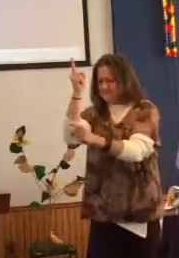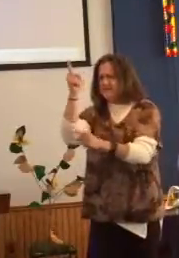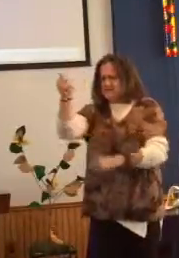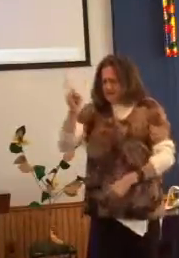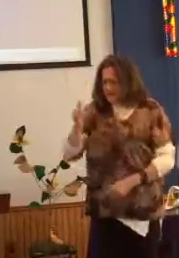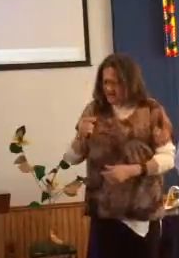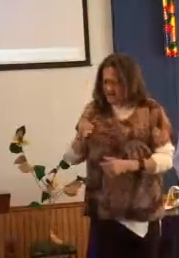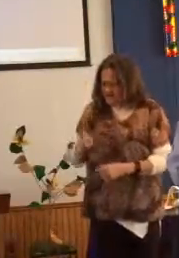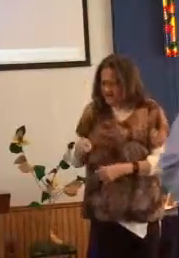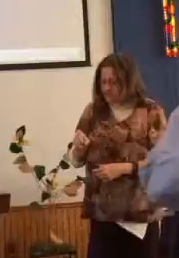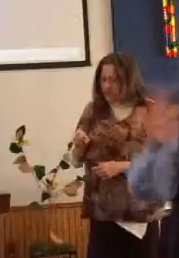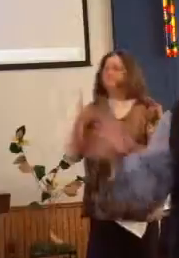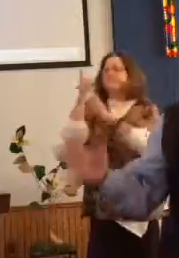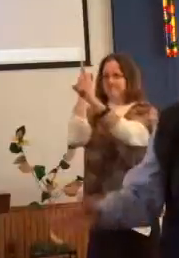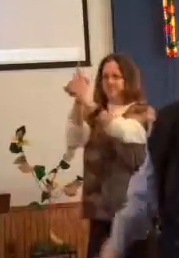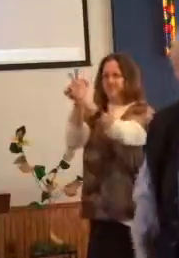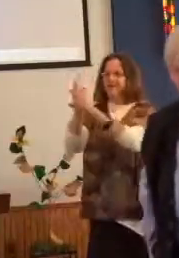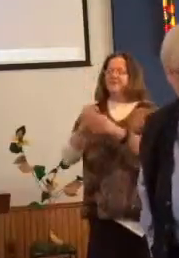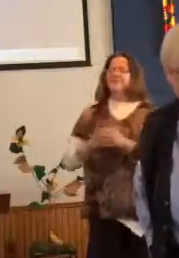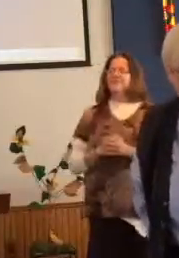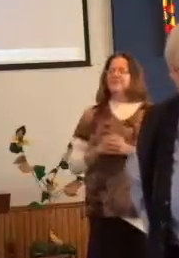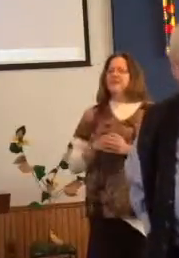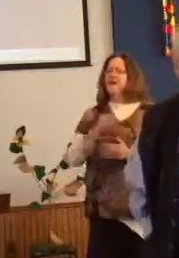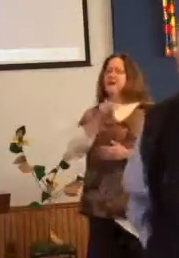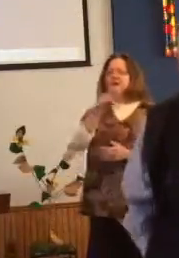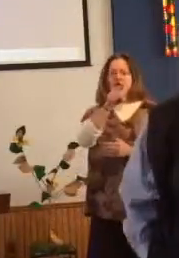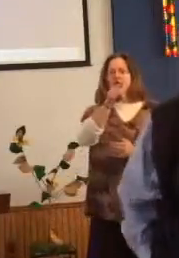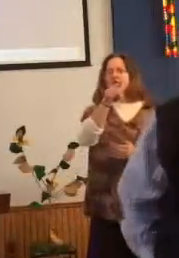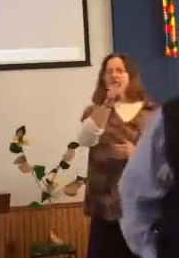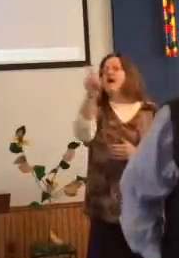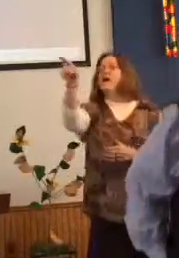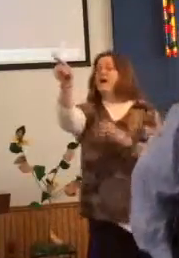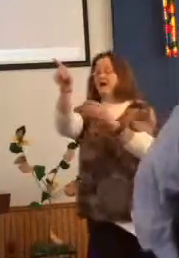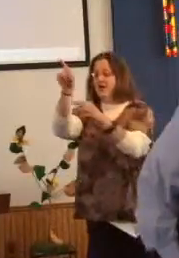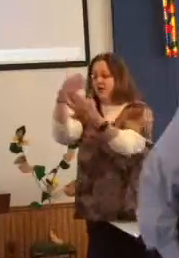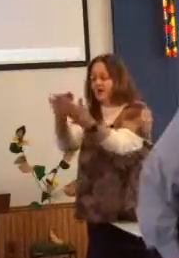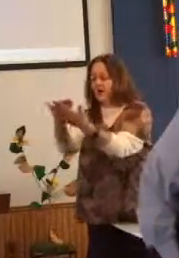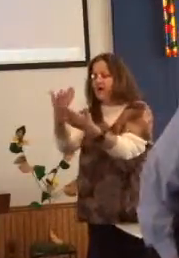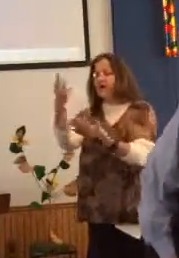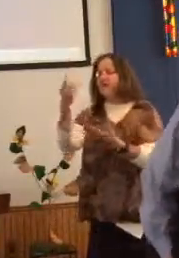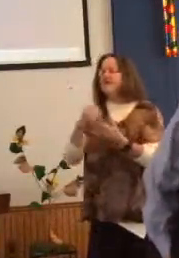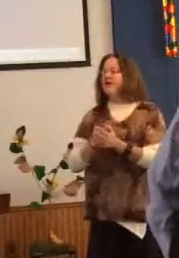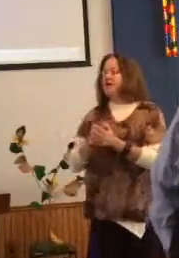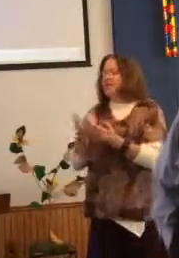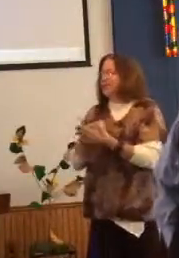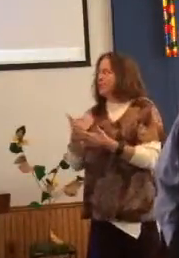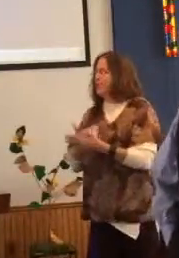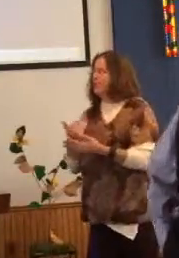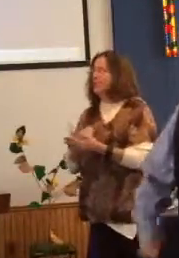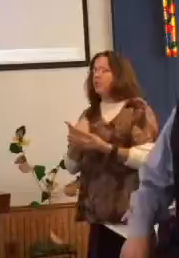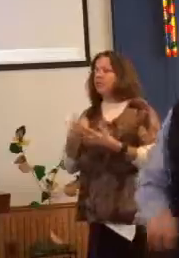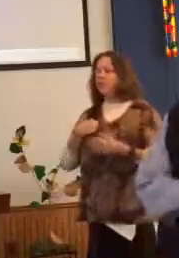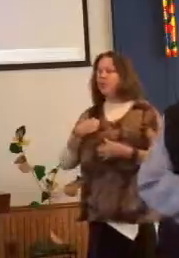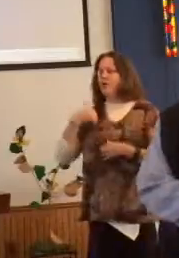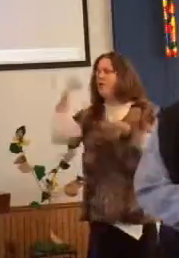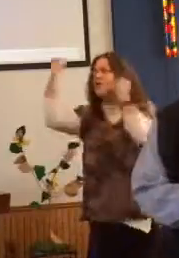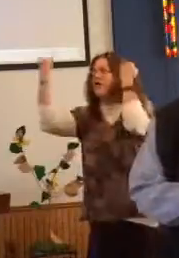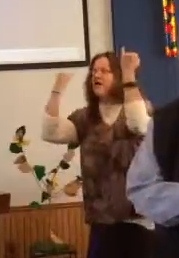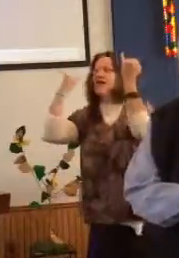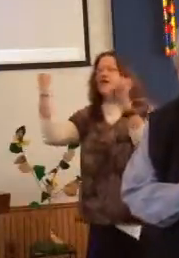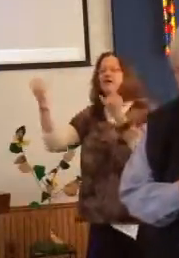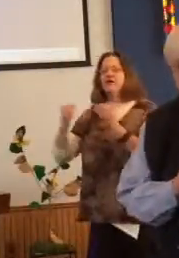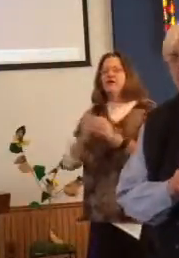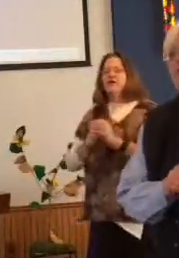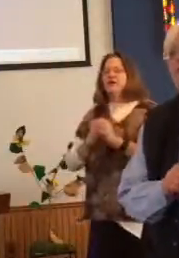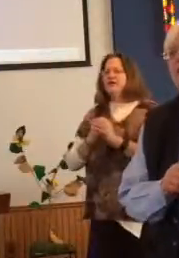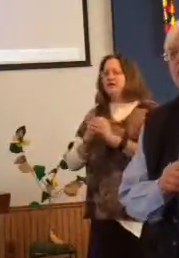We ended up at a place where we could discover new things, where we could enjoy the out of doors, and where we